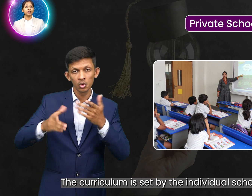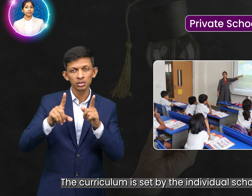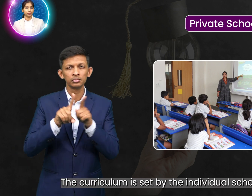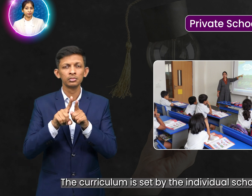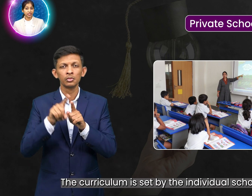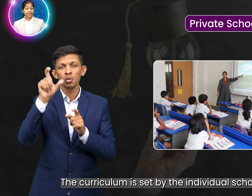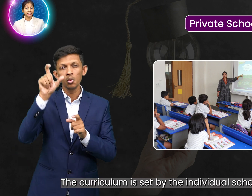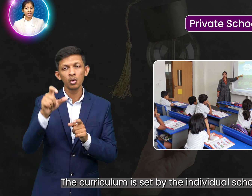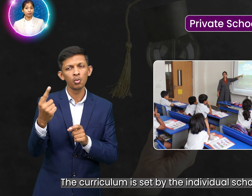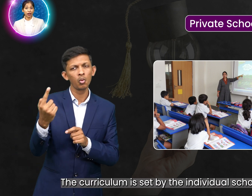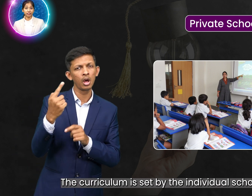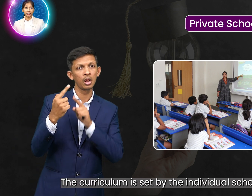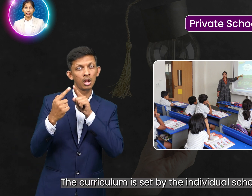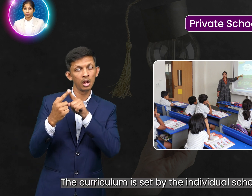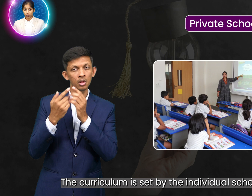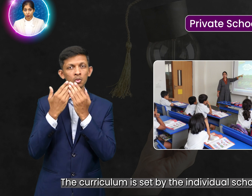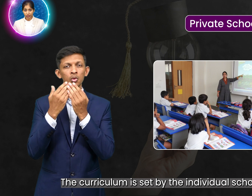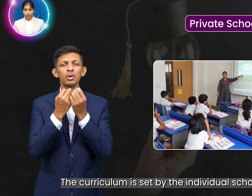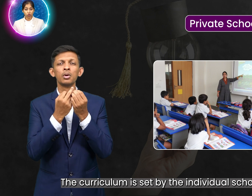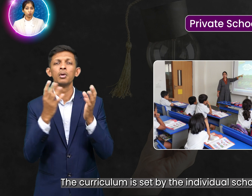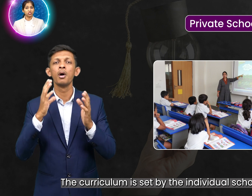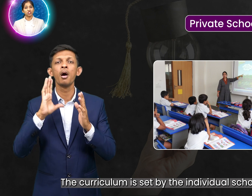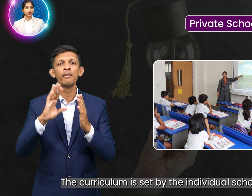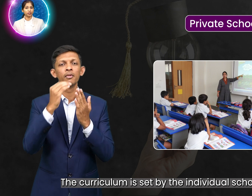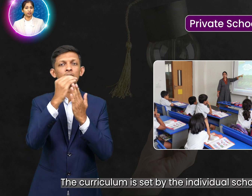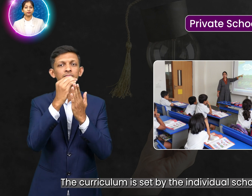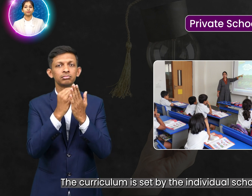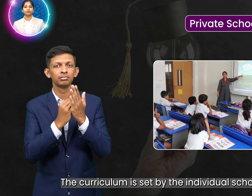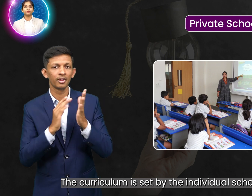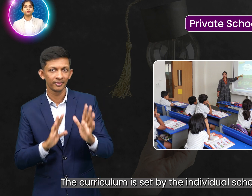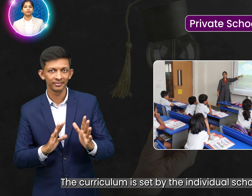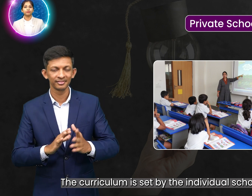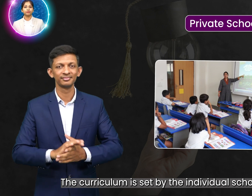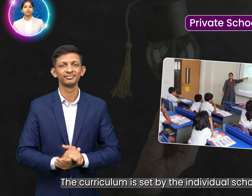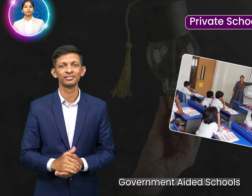The curriculum is set by the individual school charter.